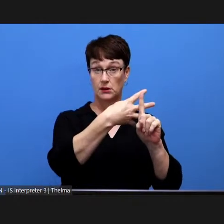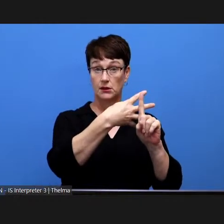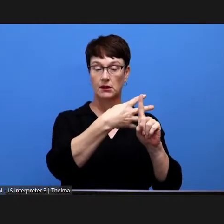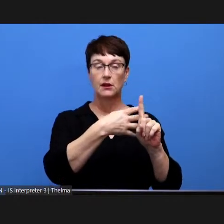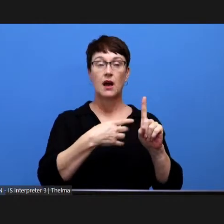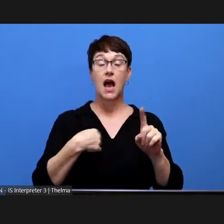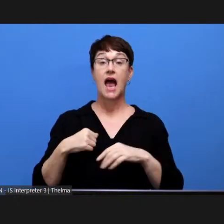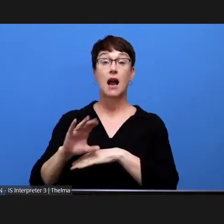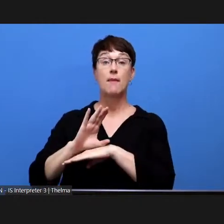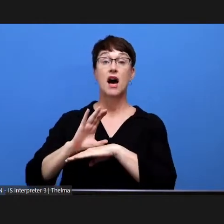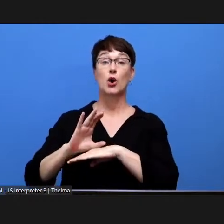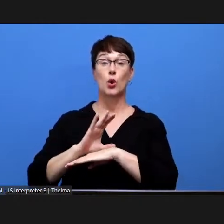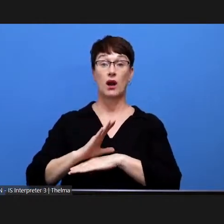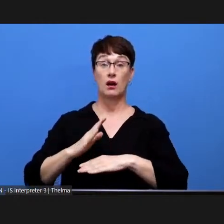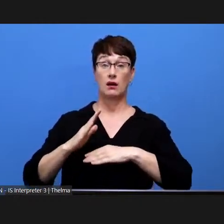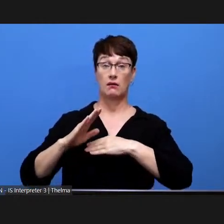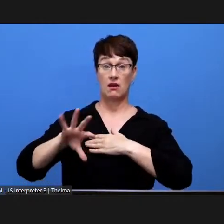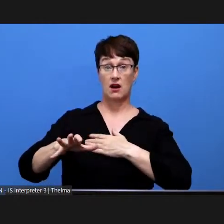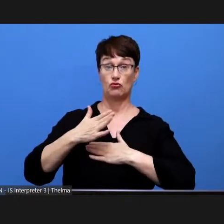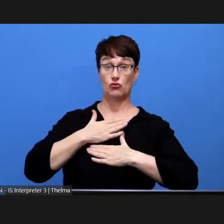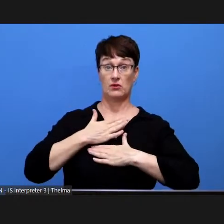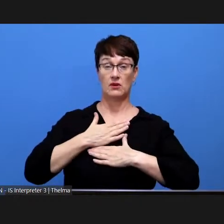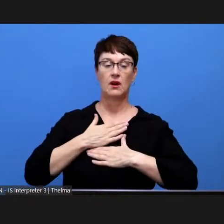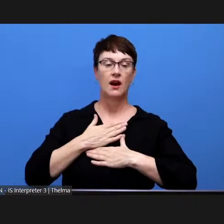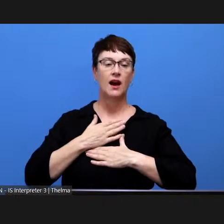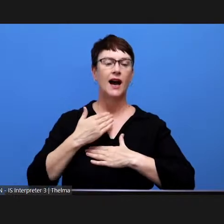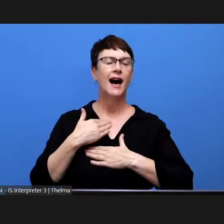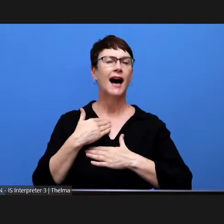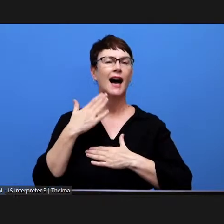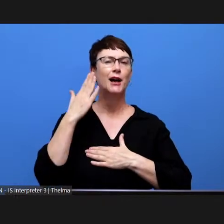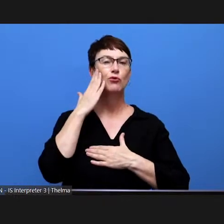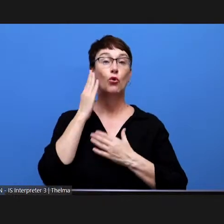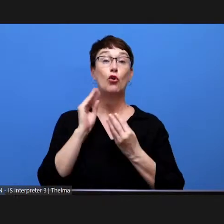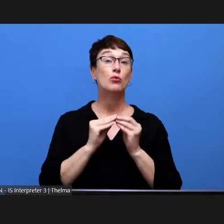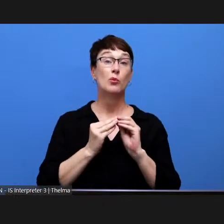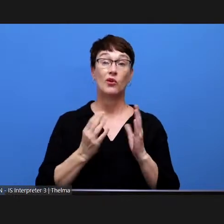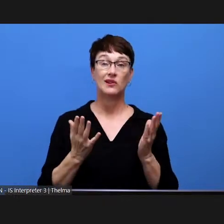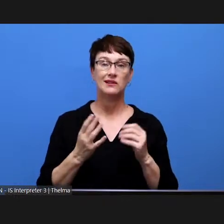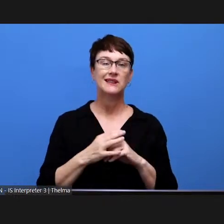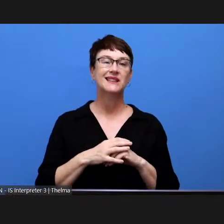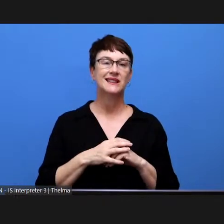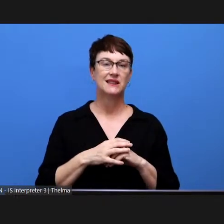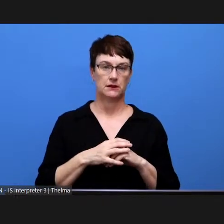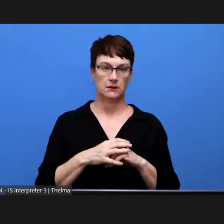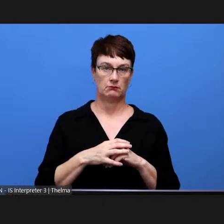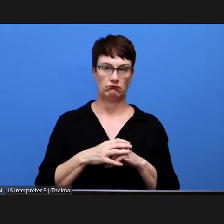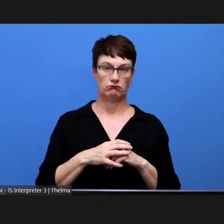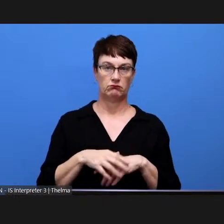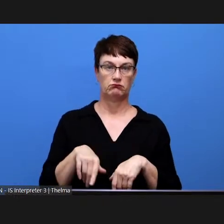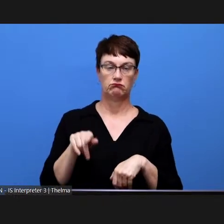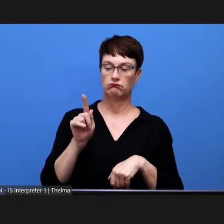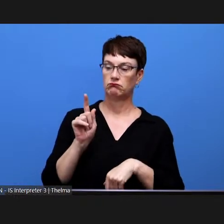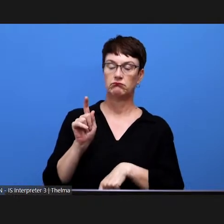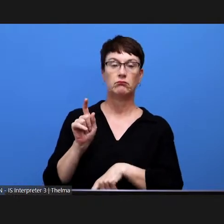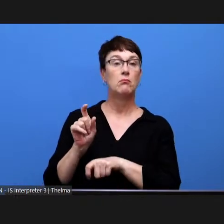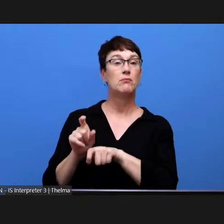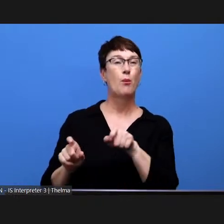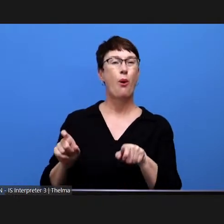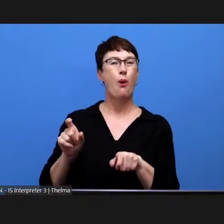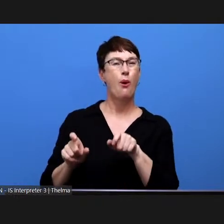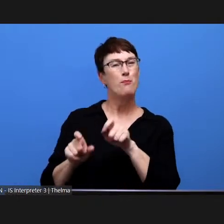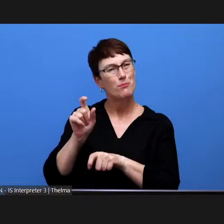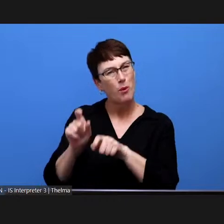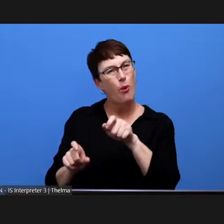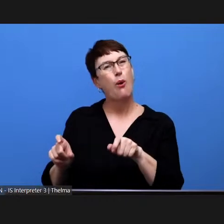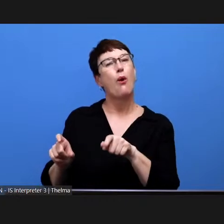for instance, where that has been translated, the indicators have been translated into 51 simple